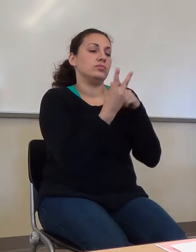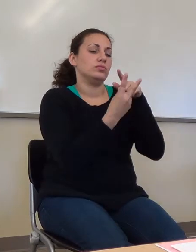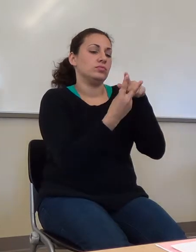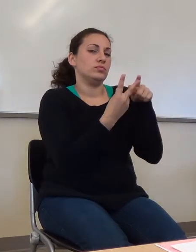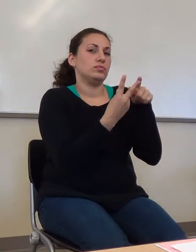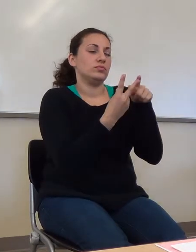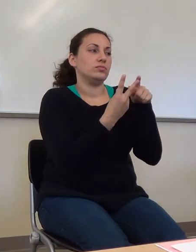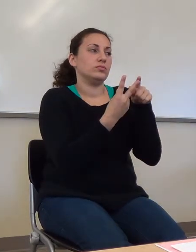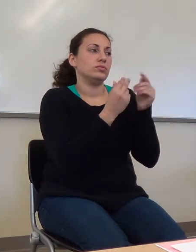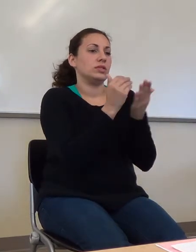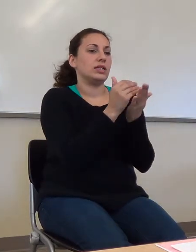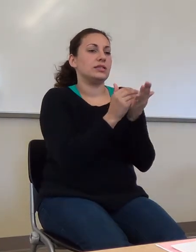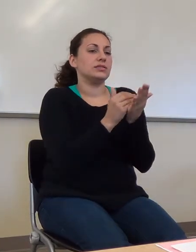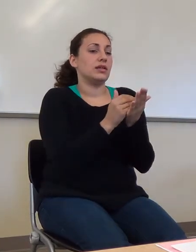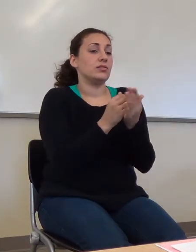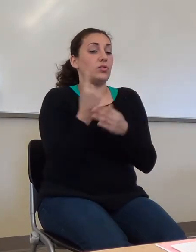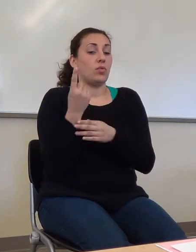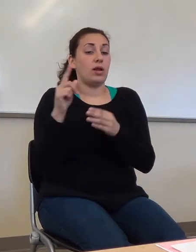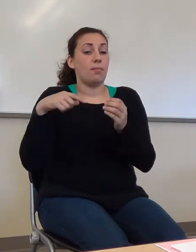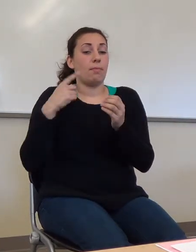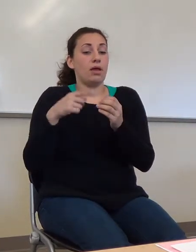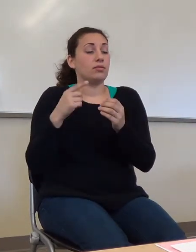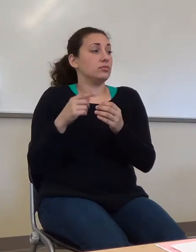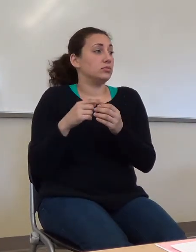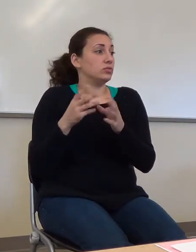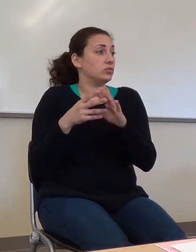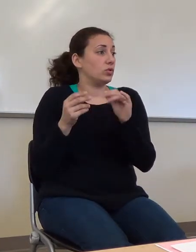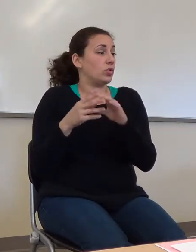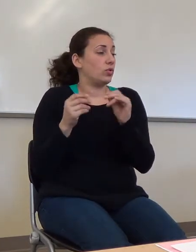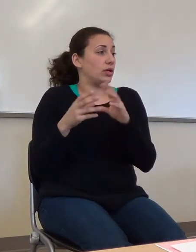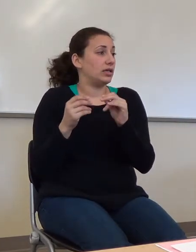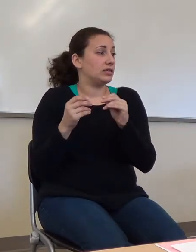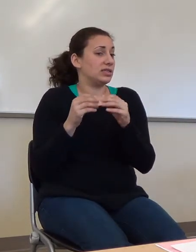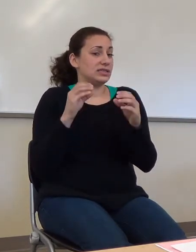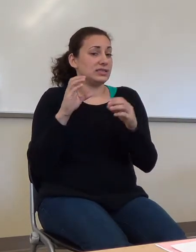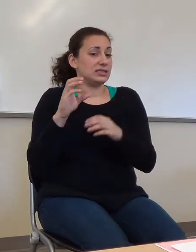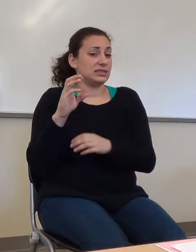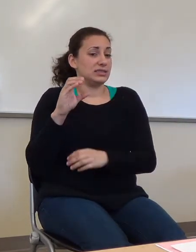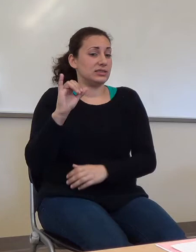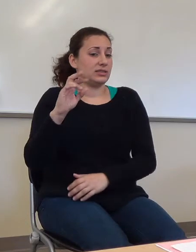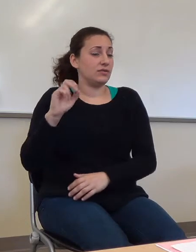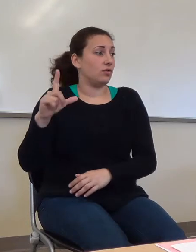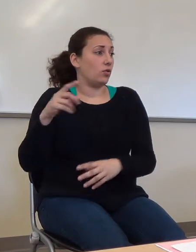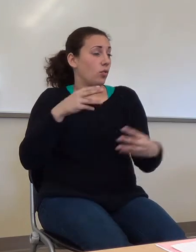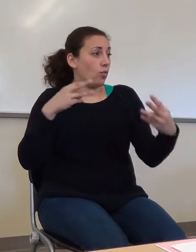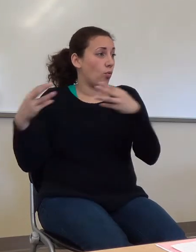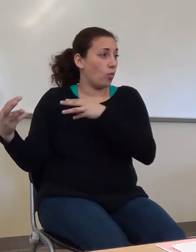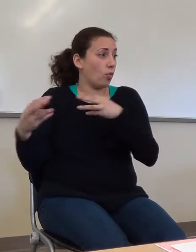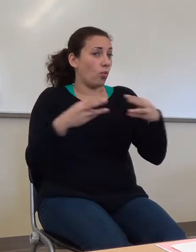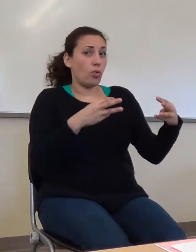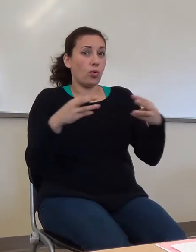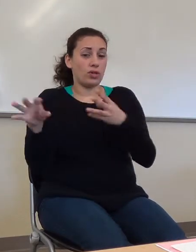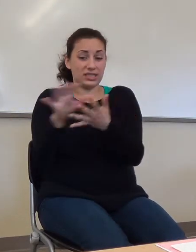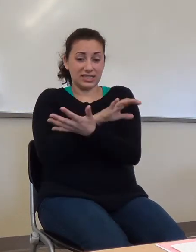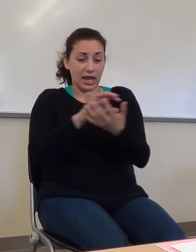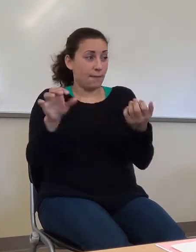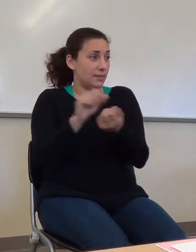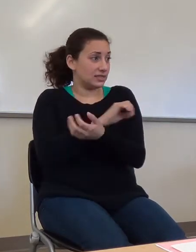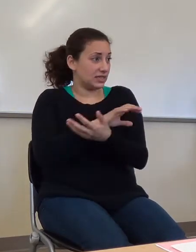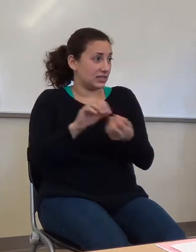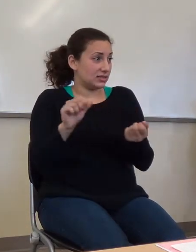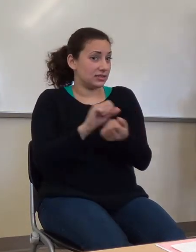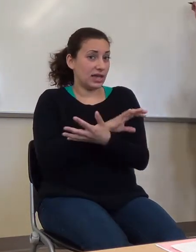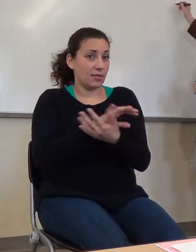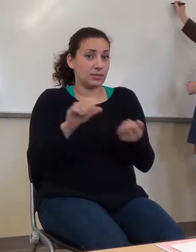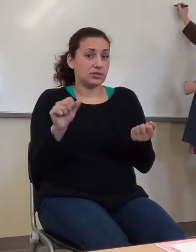And the one about the Civil War damages, remember that? Those